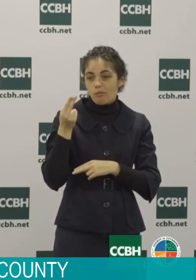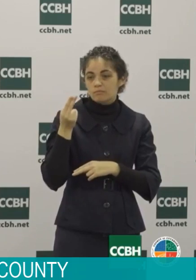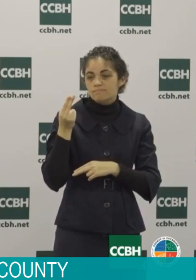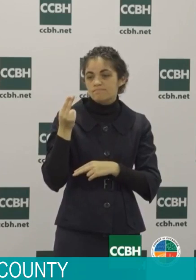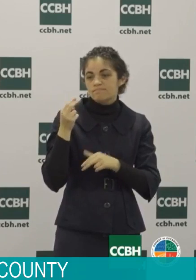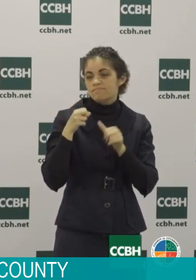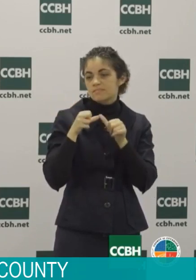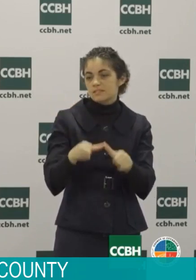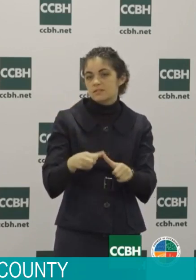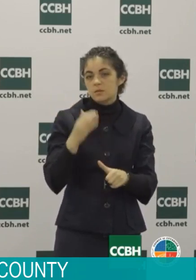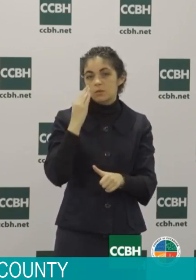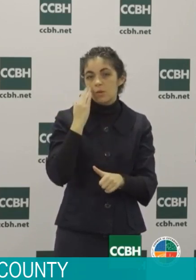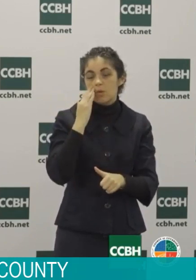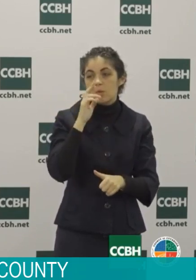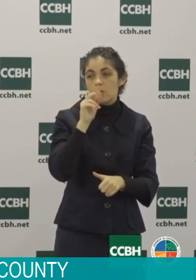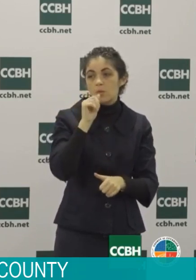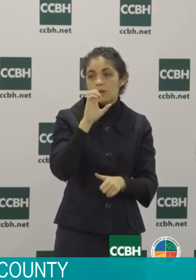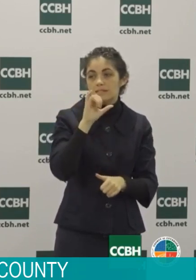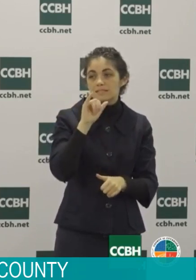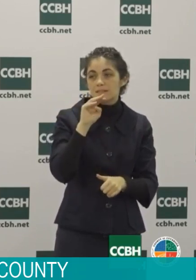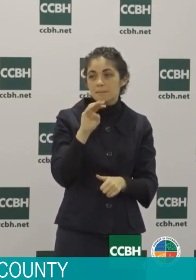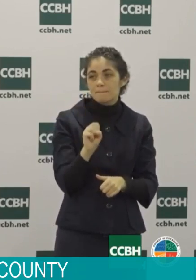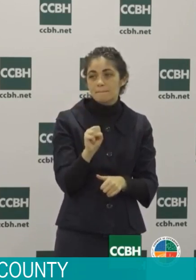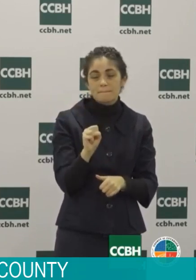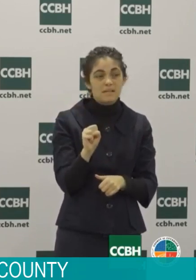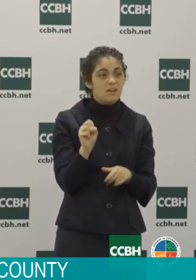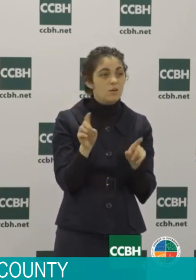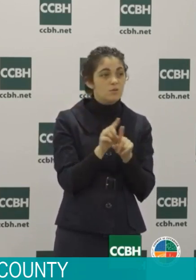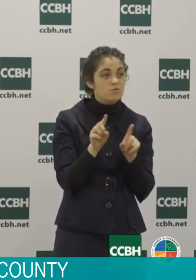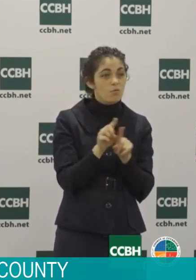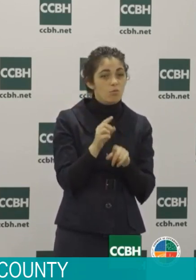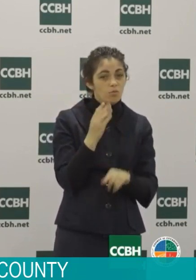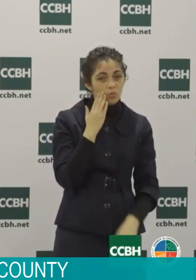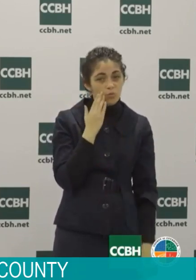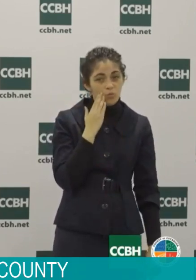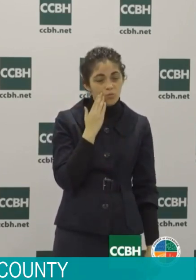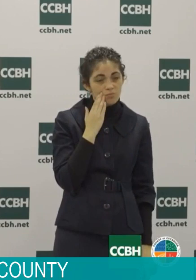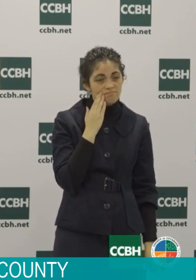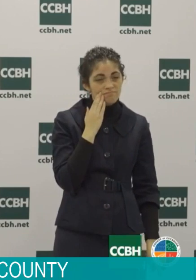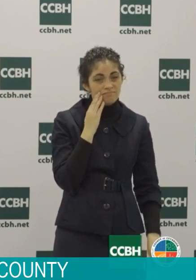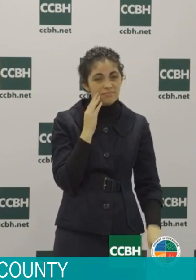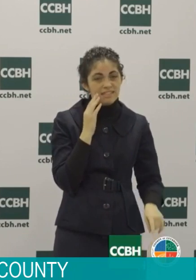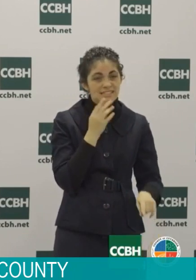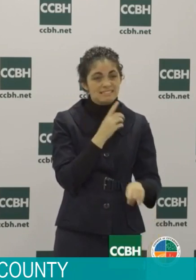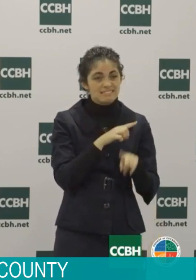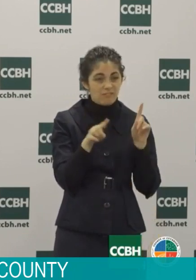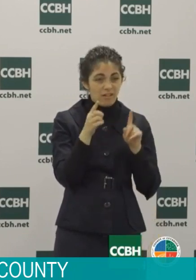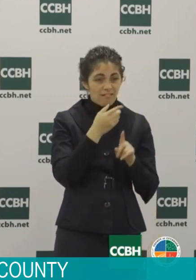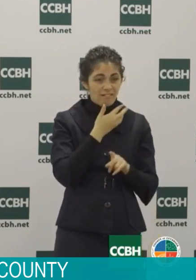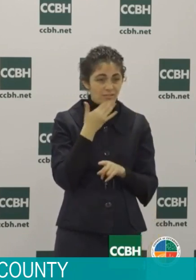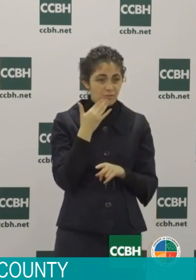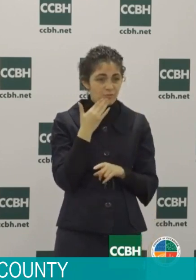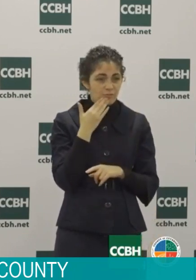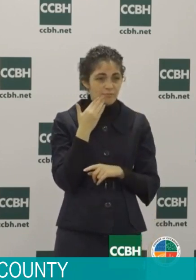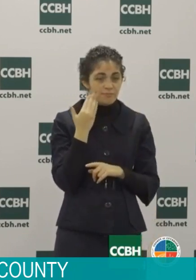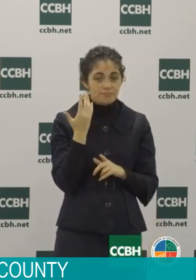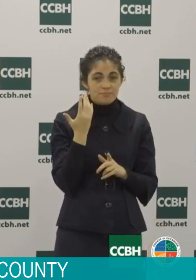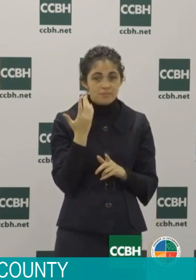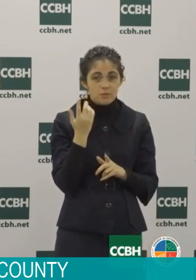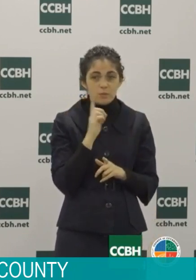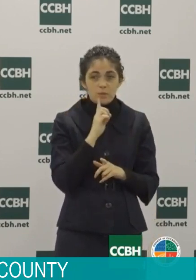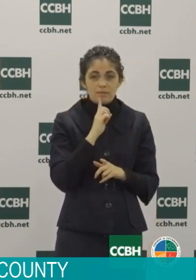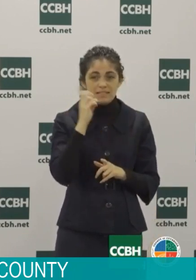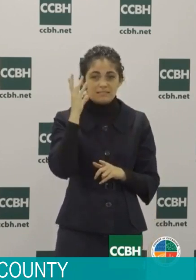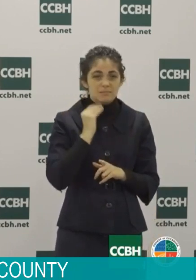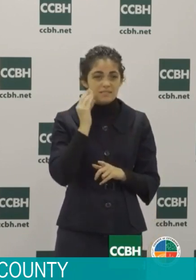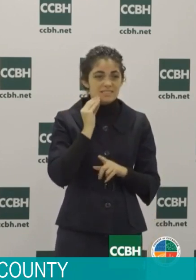of racism, of structural racism, and of our communities of color having an experience